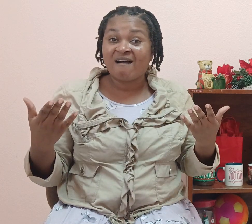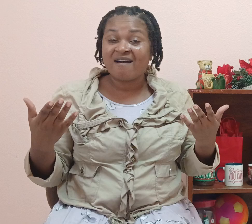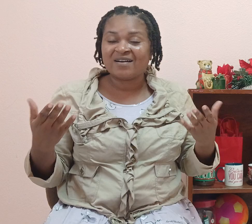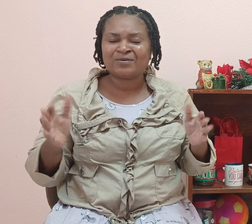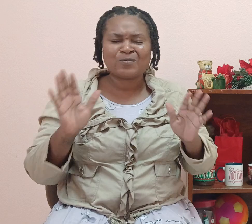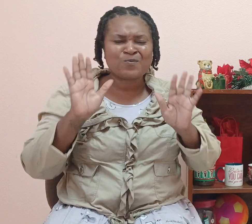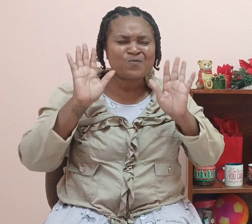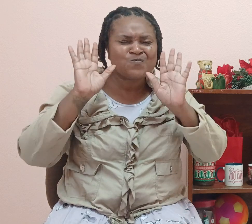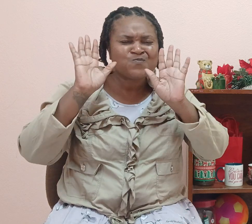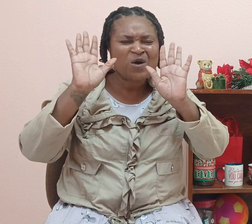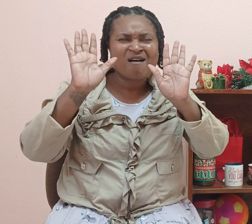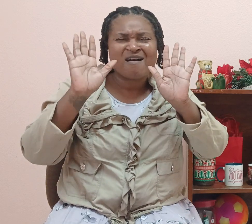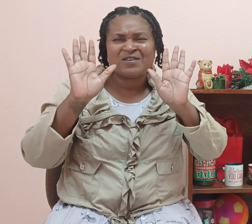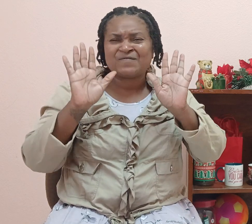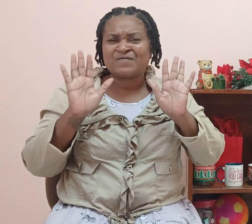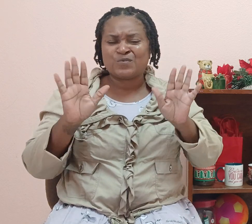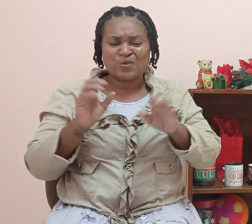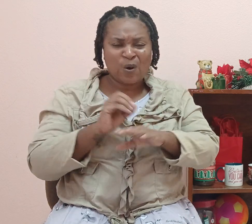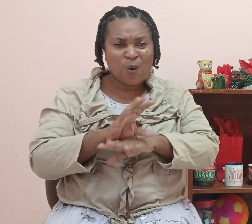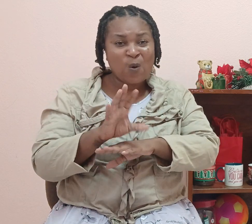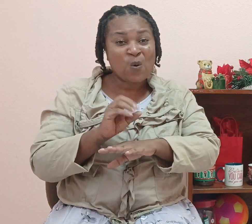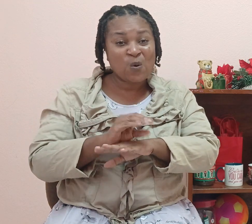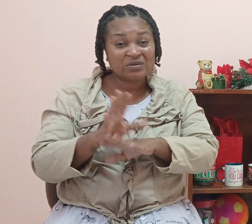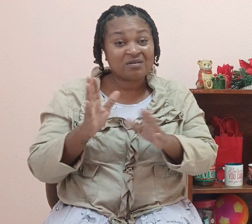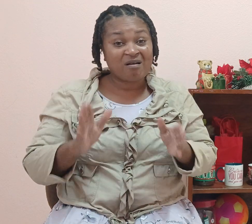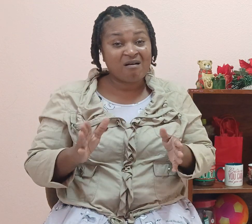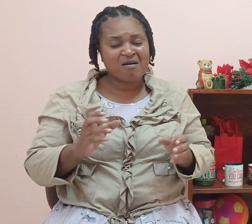Wonderful Counselor, Mighty God,